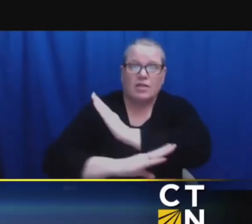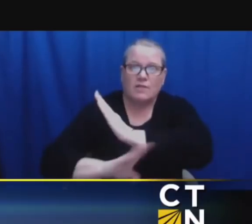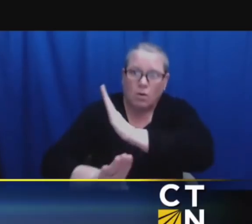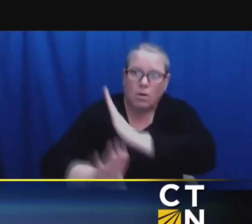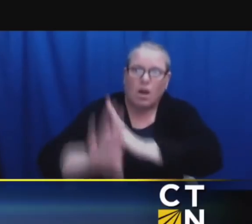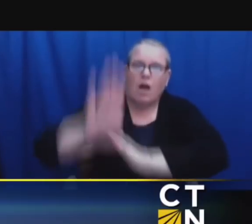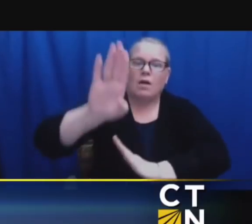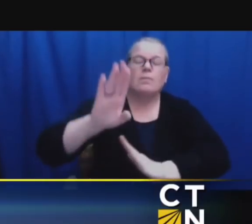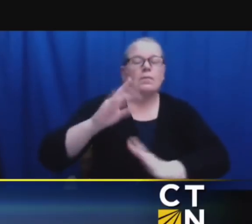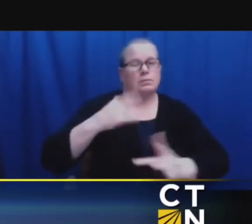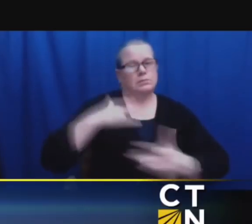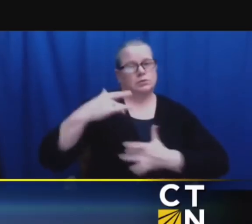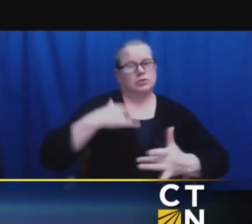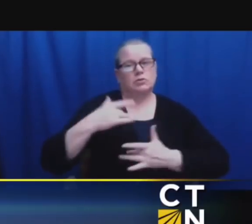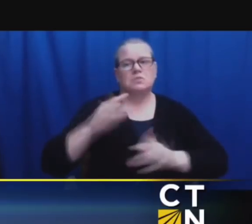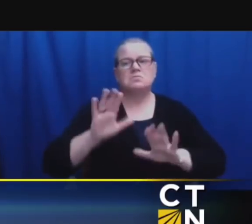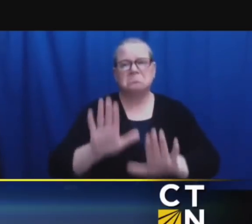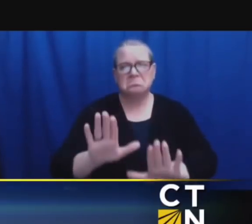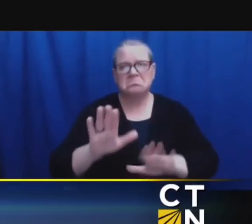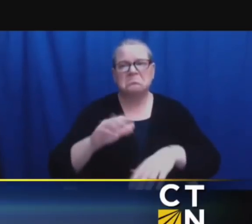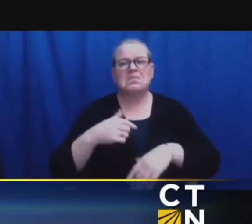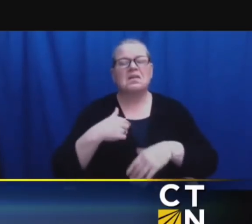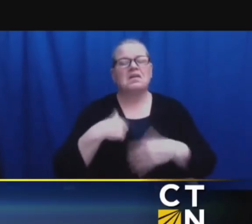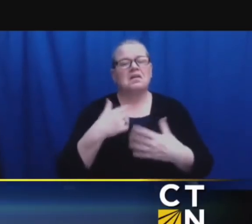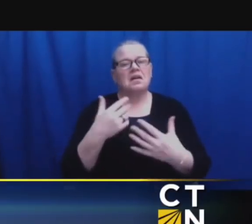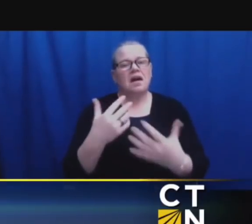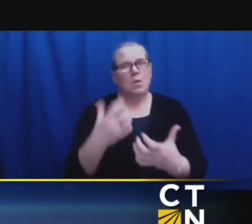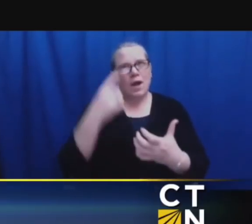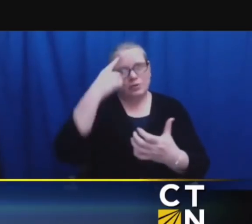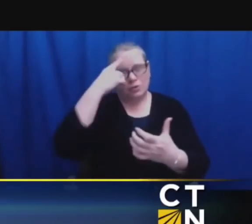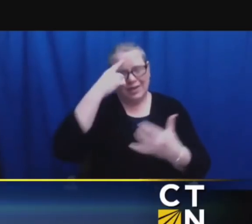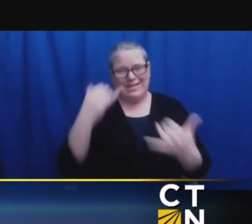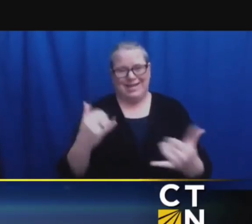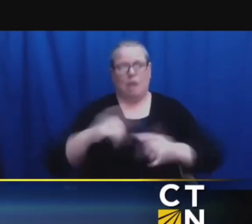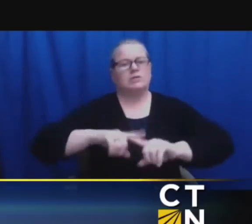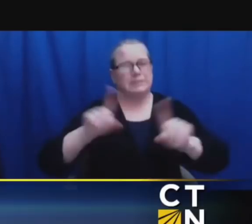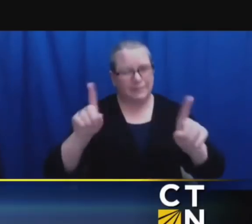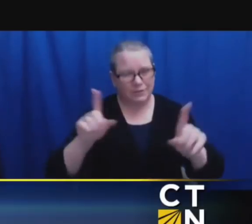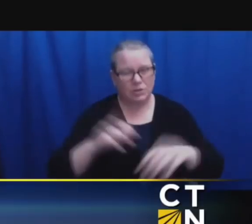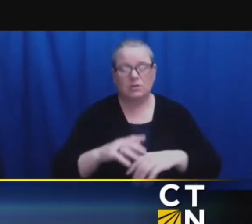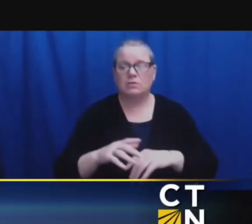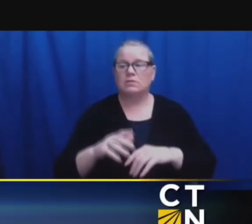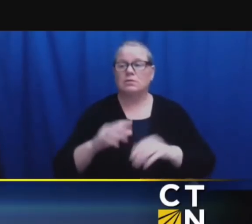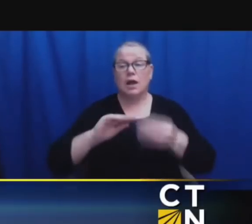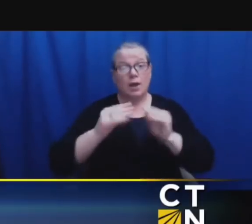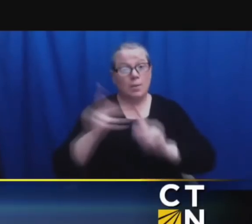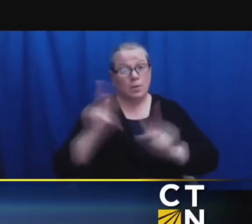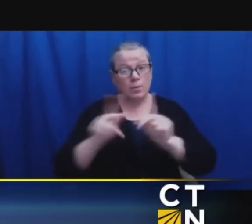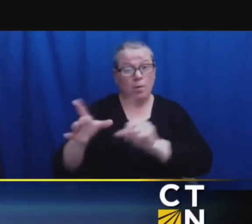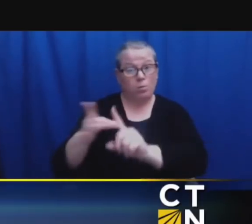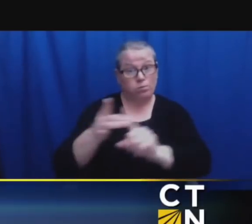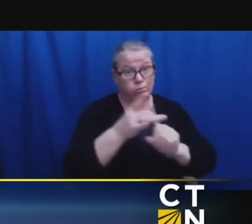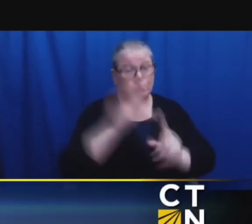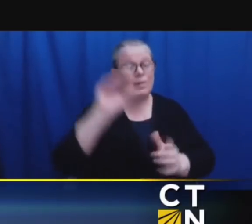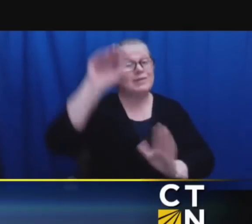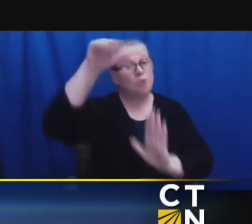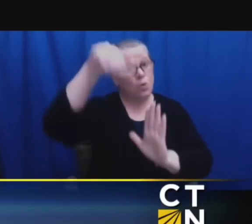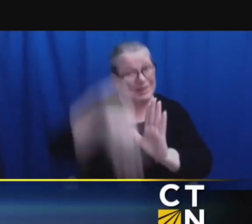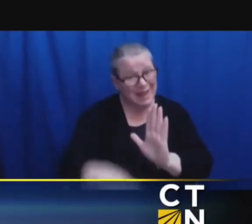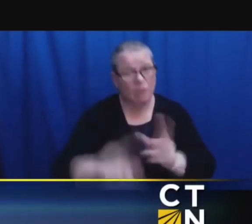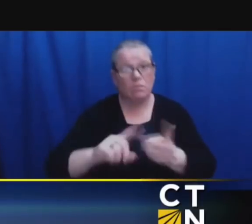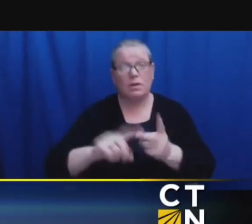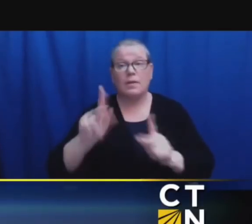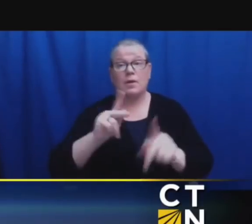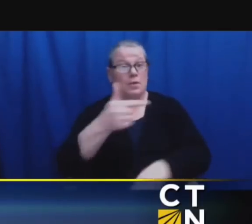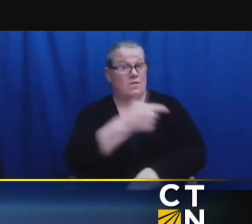to think that you have infection rates going down and you have people getting vaccinated going up. I think that's a game